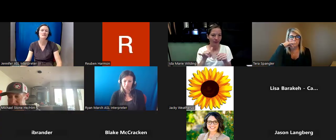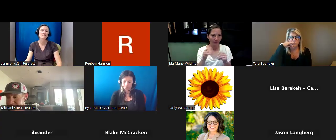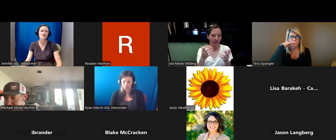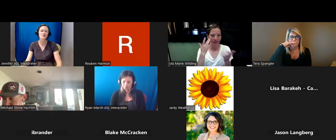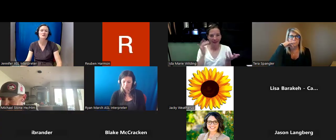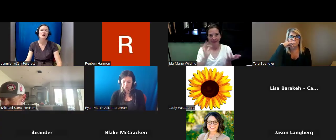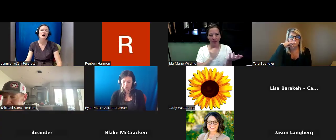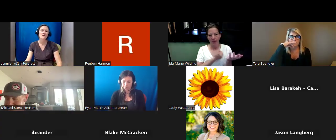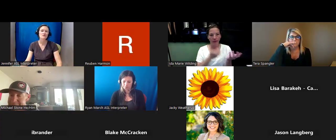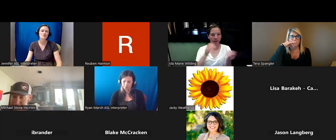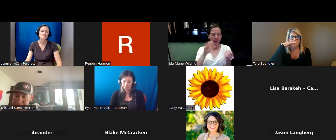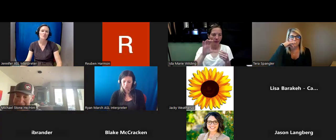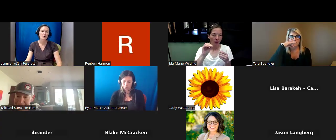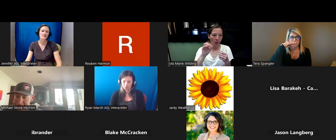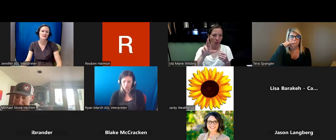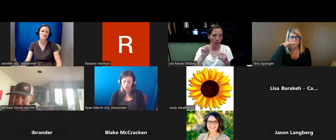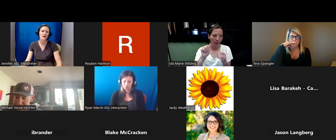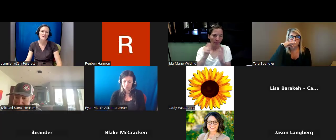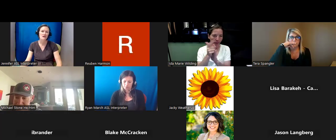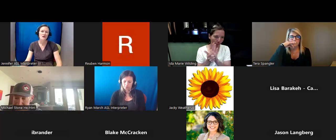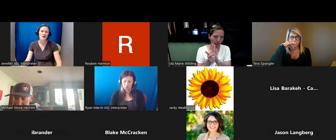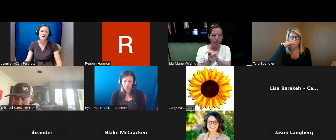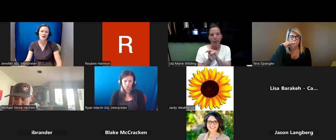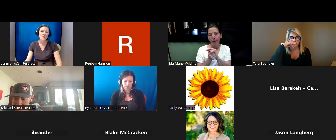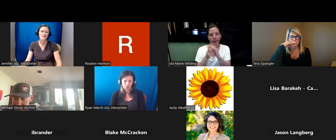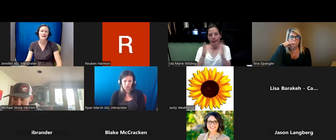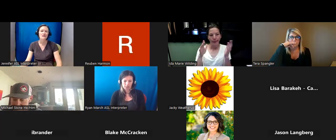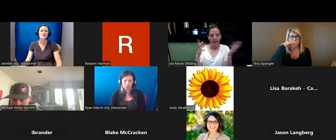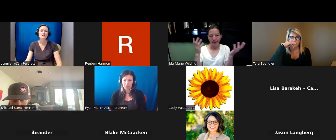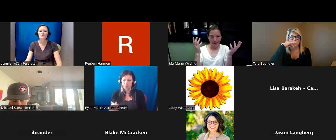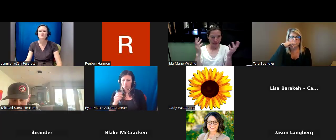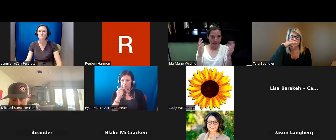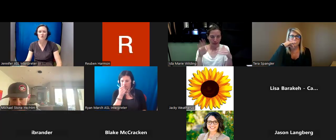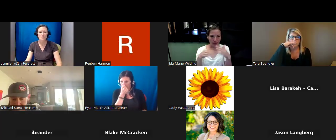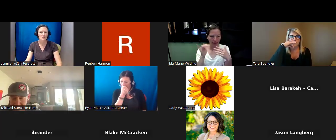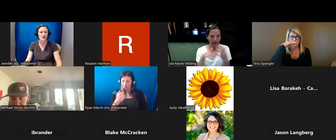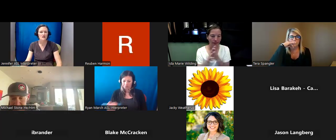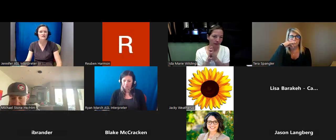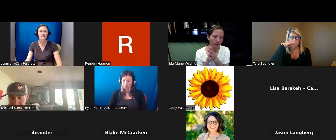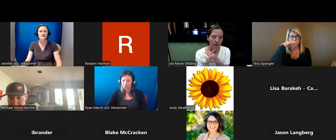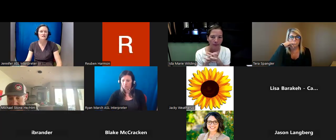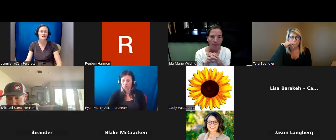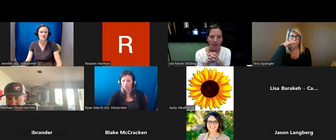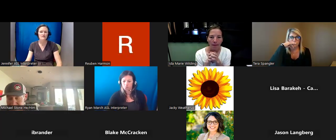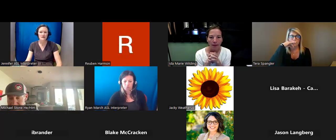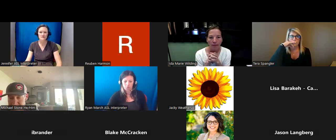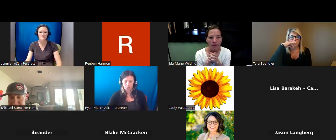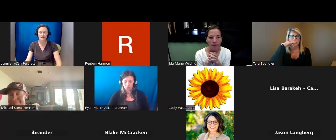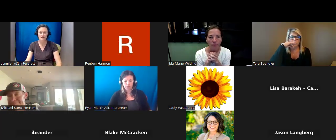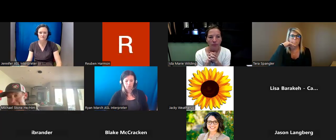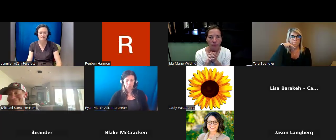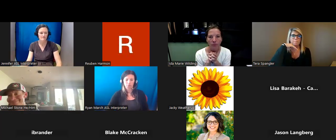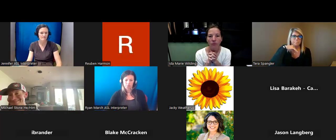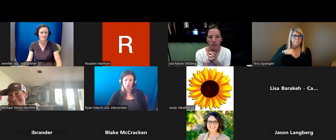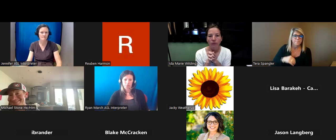more beneficial to use our board in this way, and in terms of Cora laws and all of that good